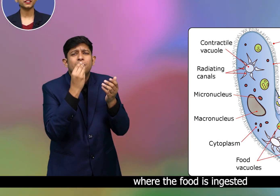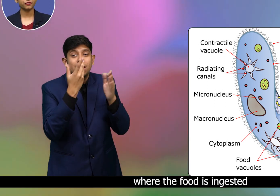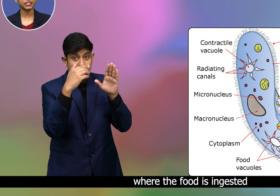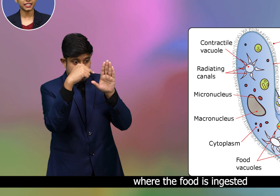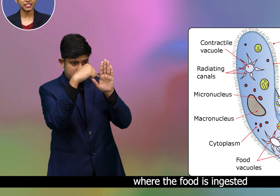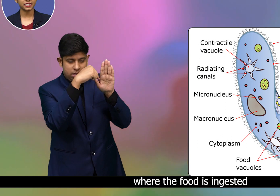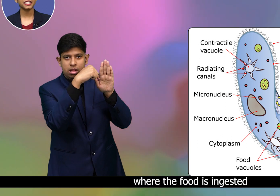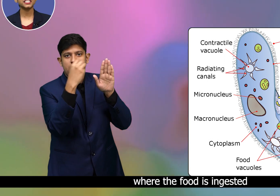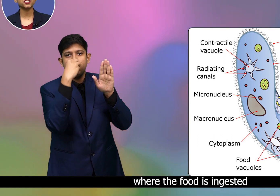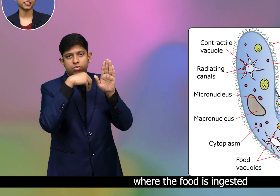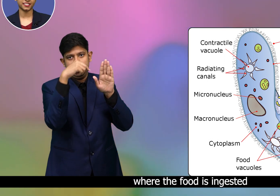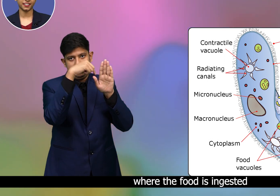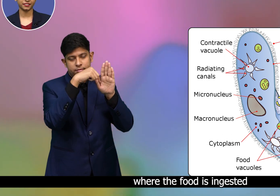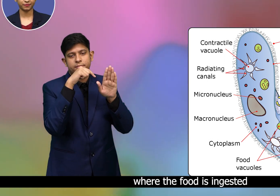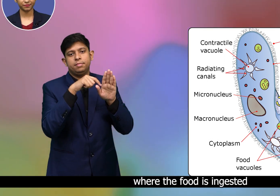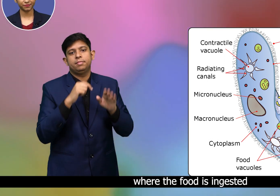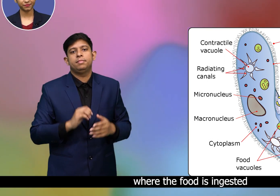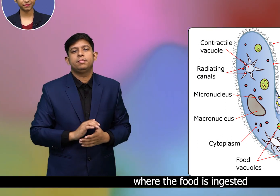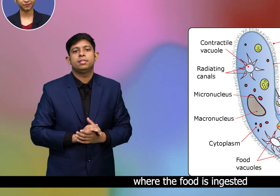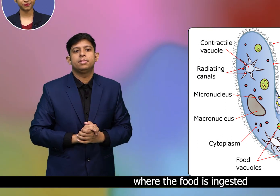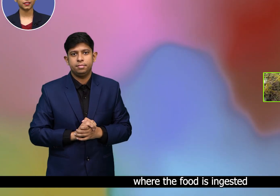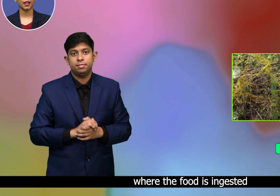where the food is ingested.